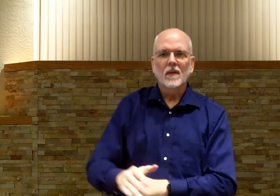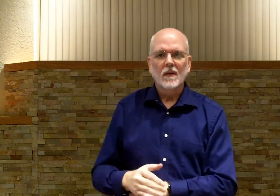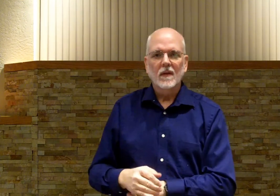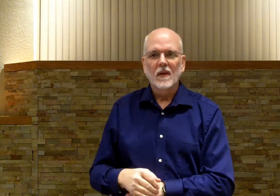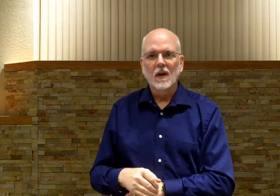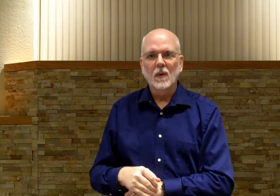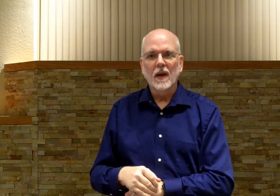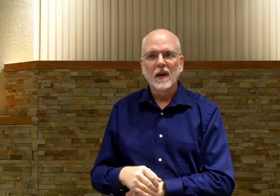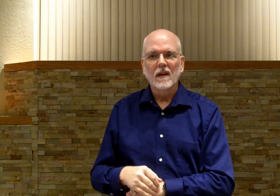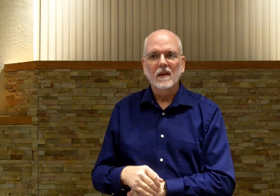Okay?